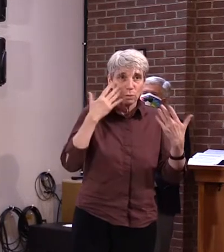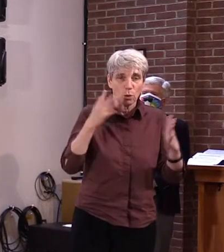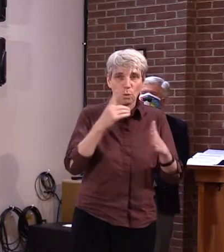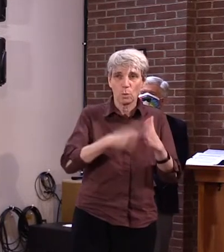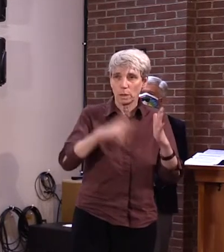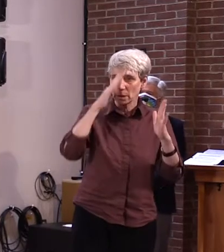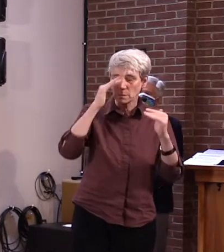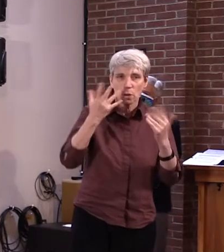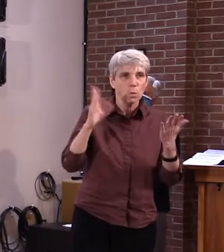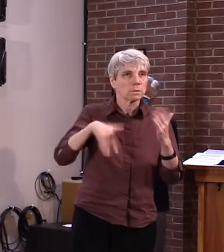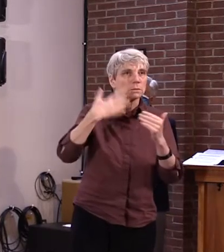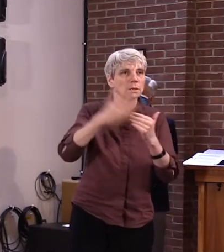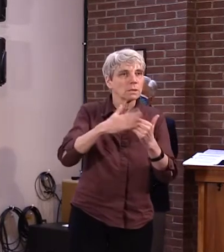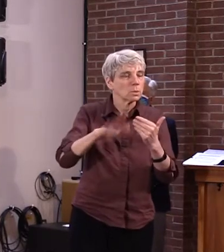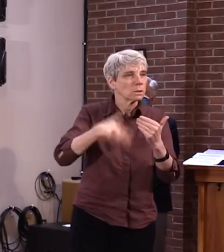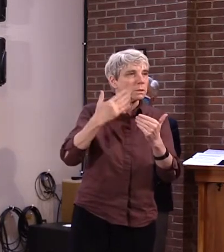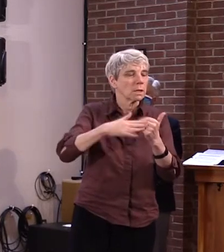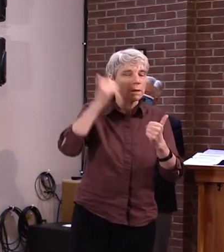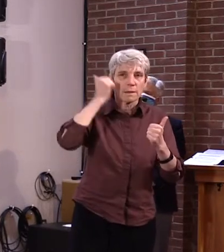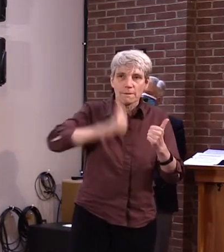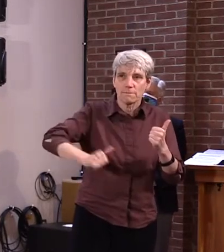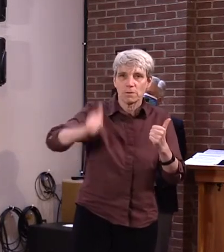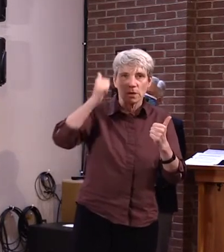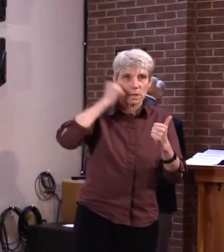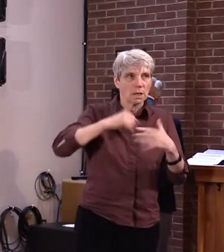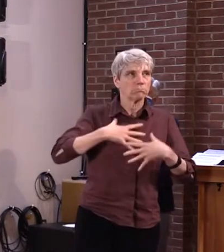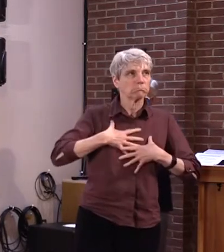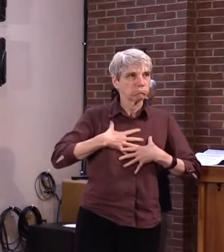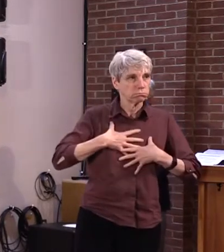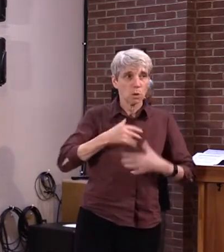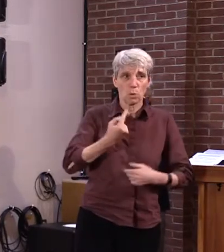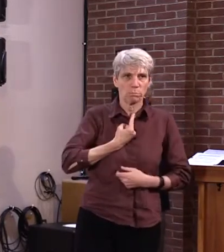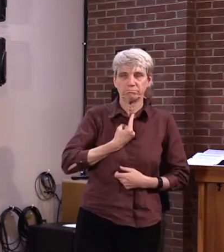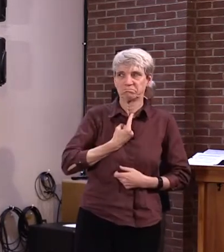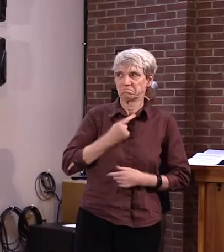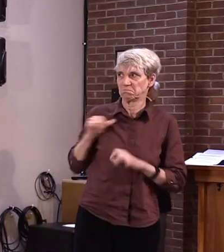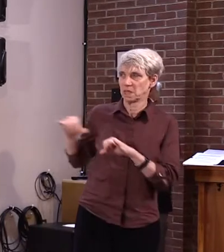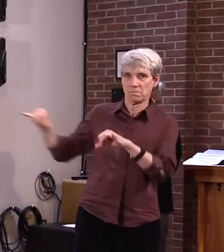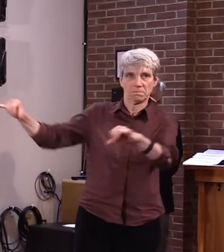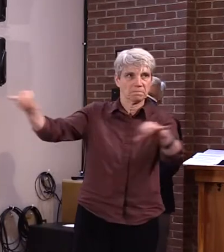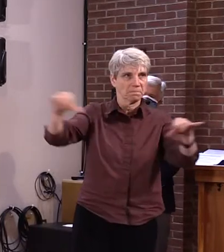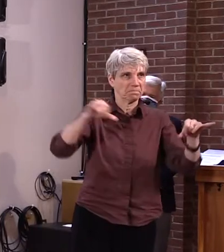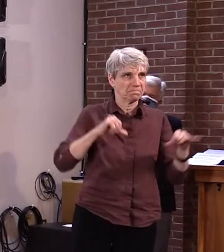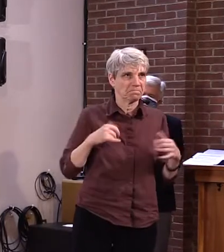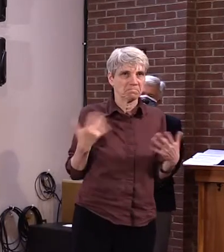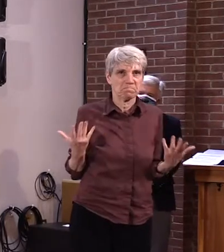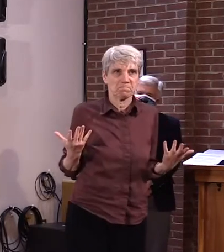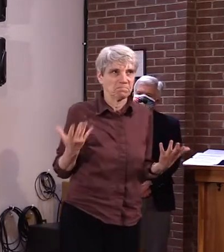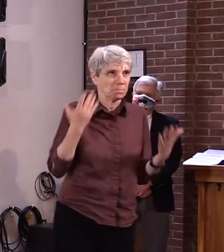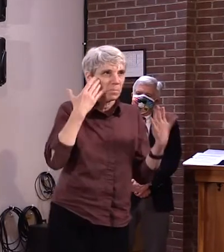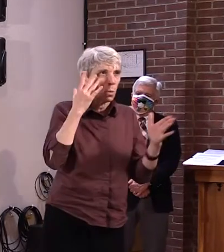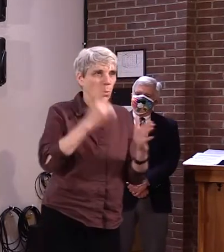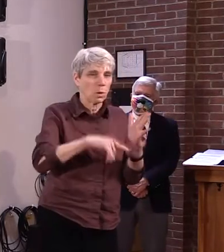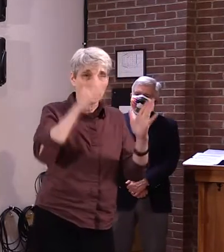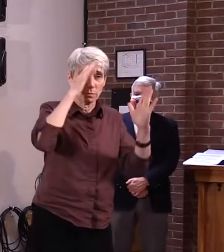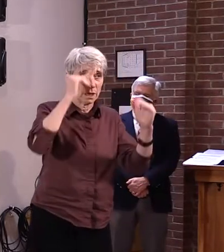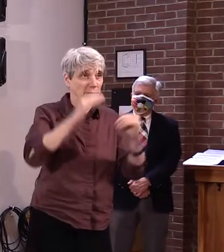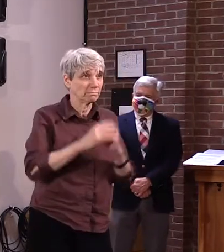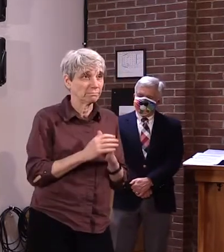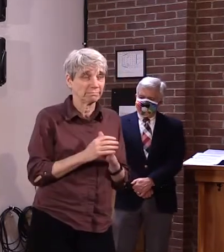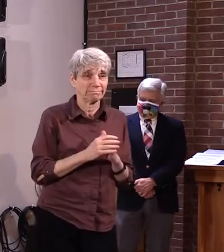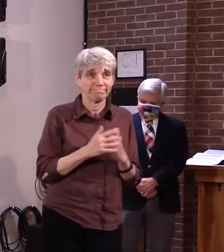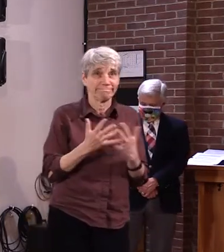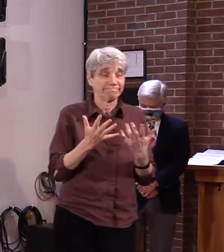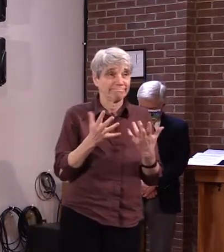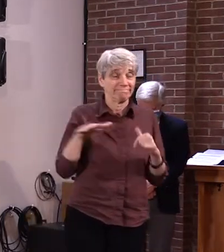So it's a concern that I think we all share. You never know what's going to happen because of what's